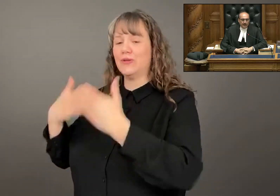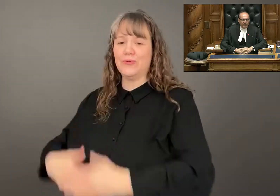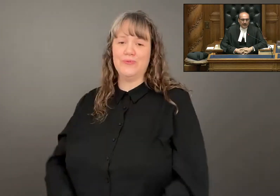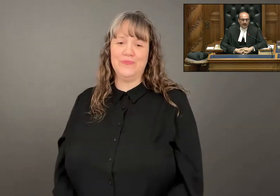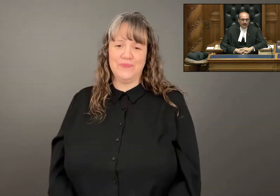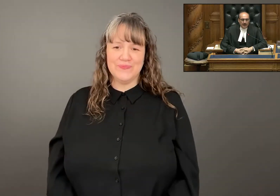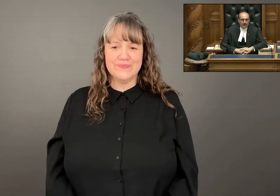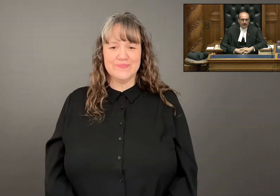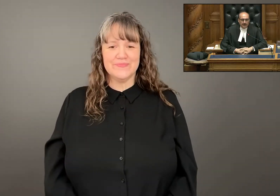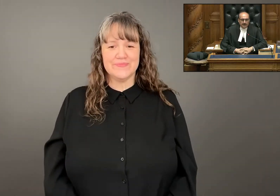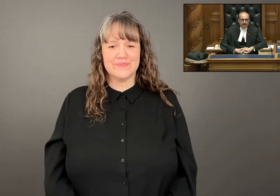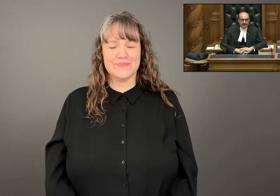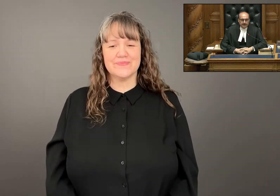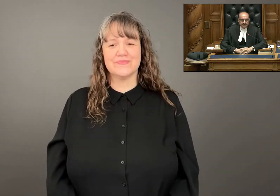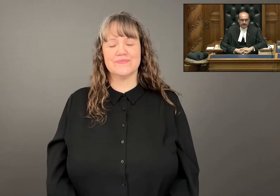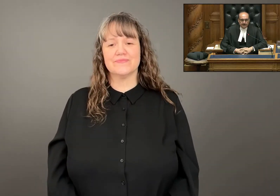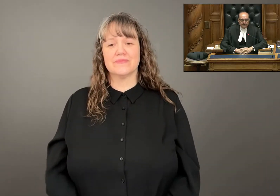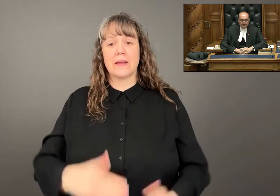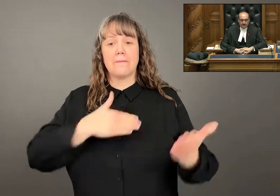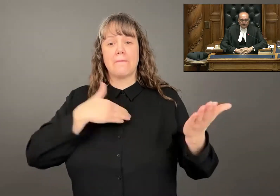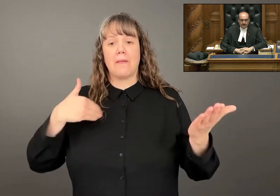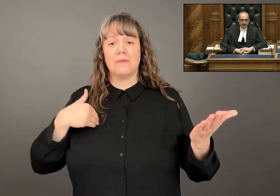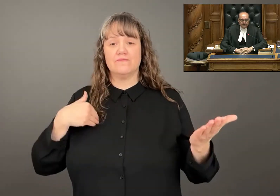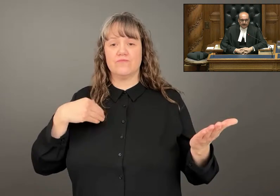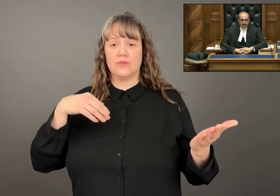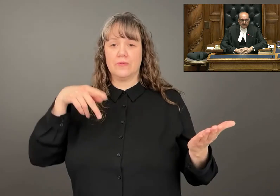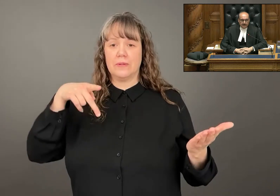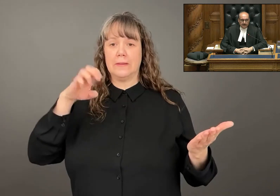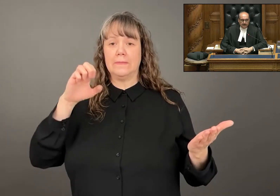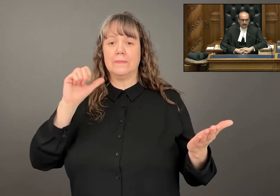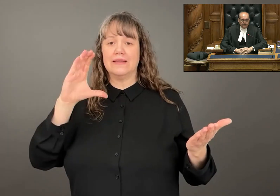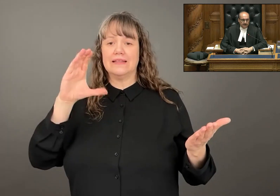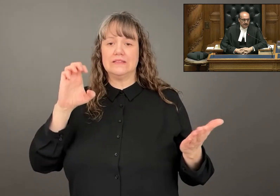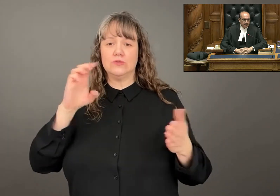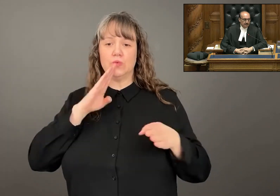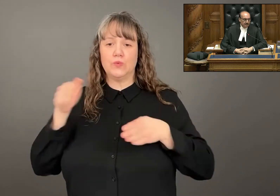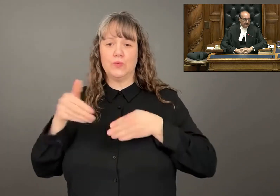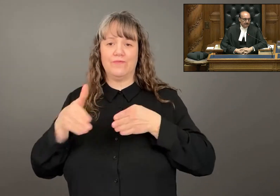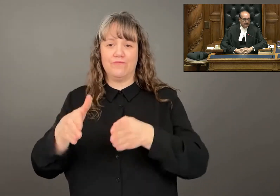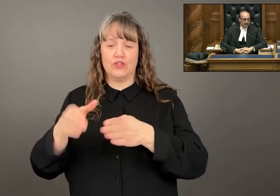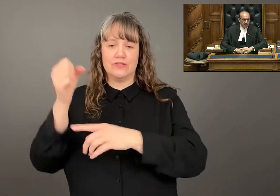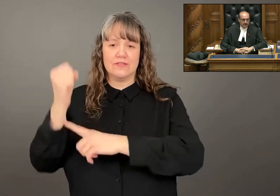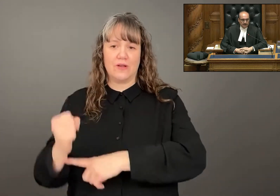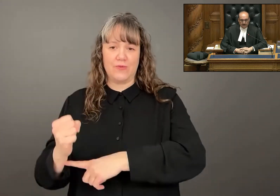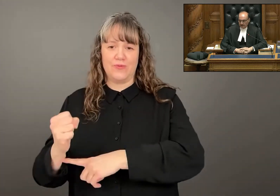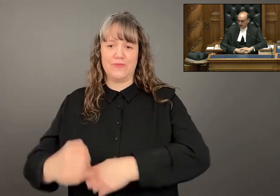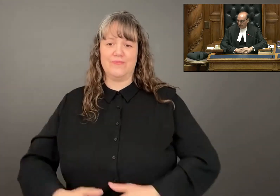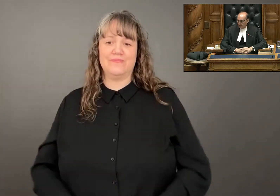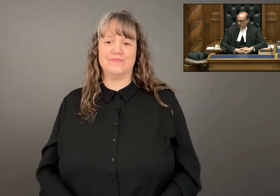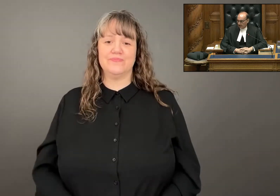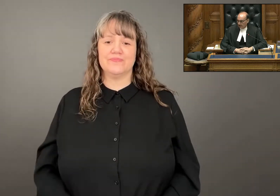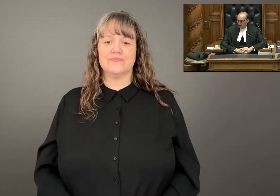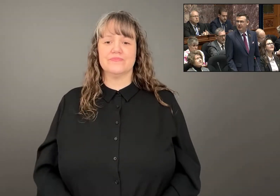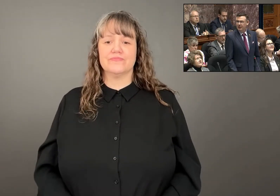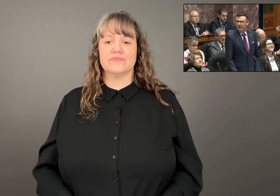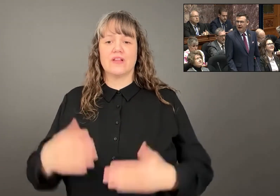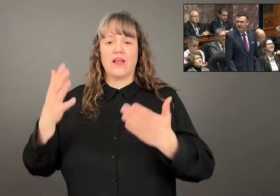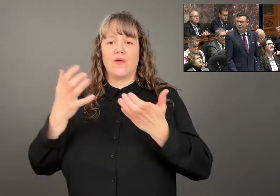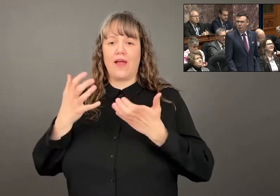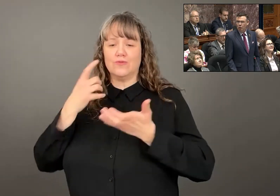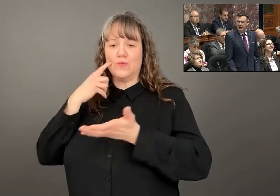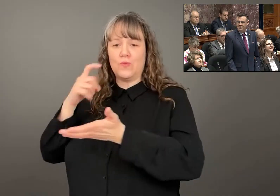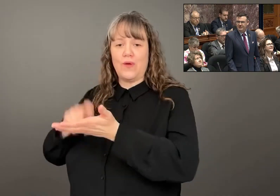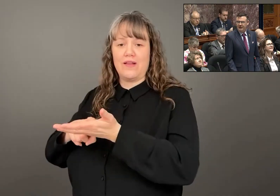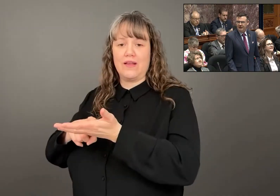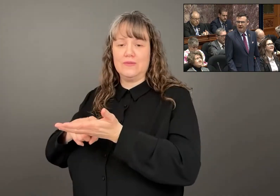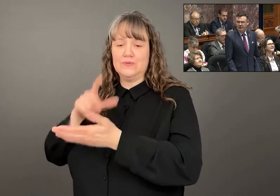Member for Peace River South. Thank you, Mr. Speaker. I would like to recognize the presence today in the gallery of my son, Aidan Neufeld.